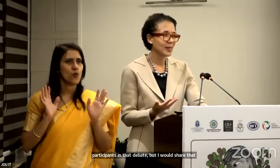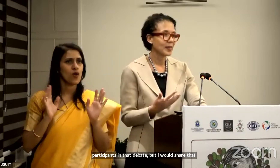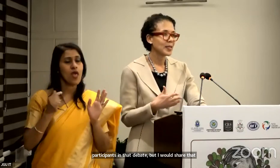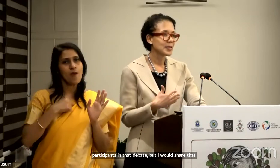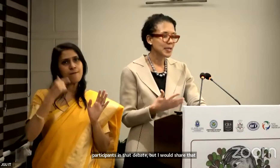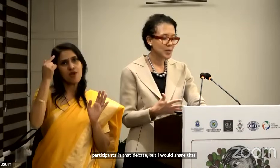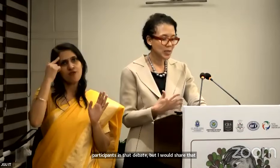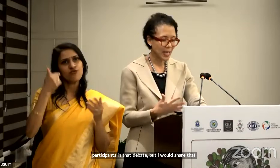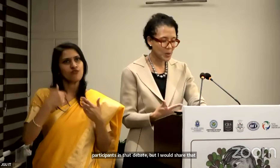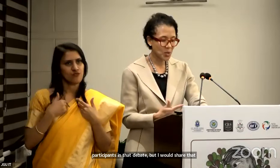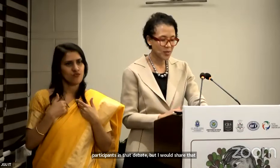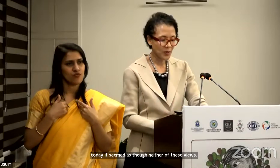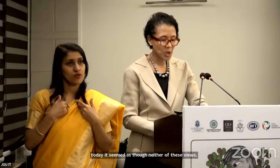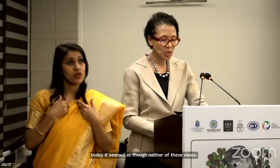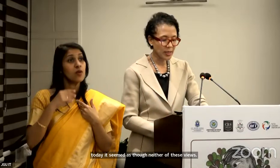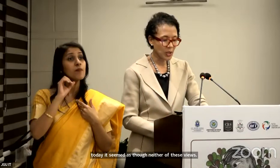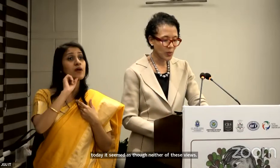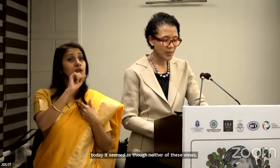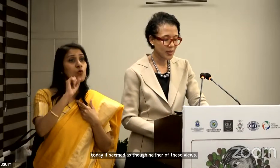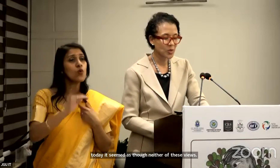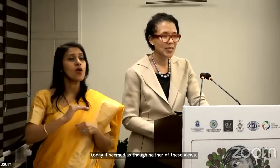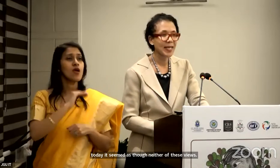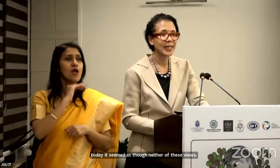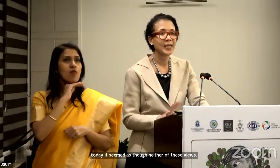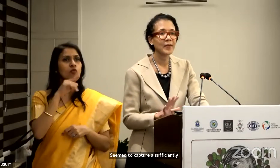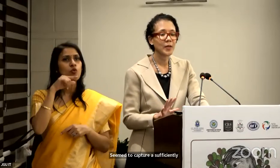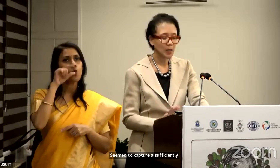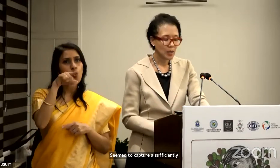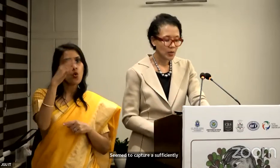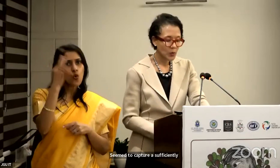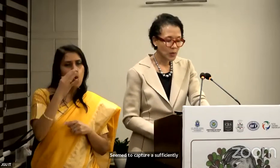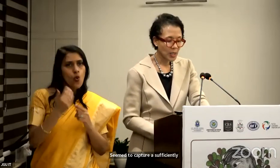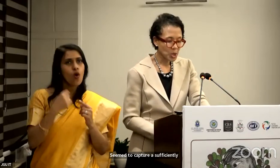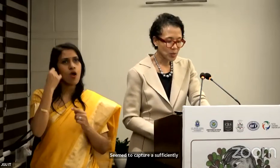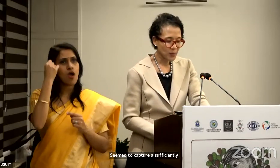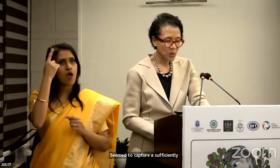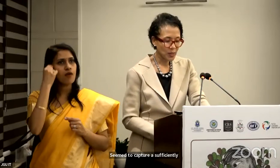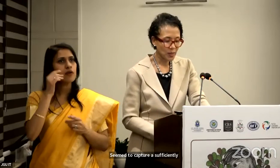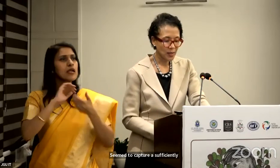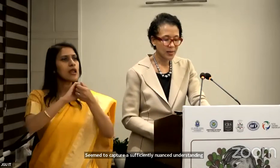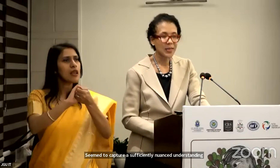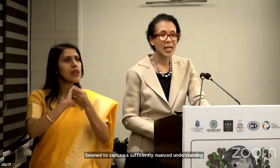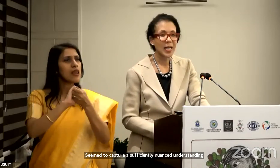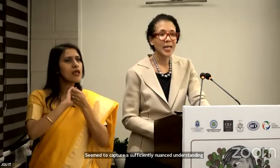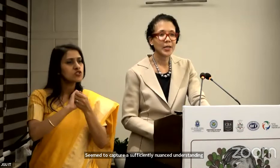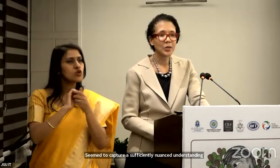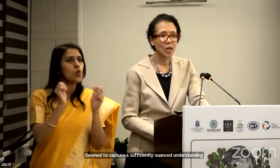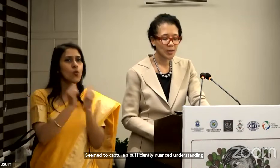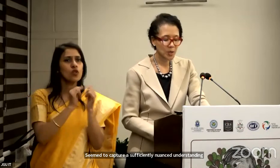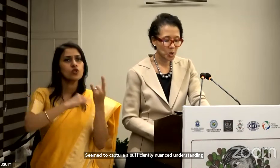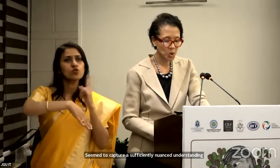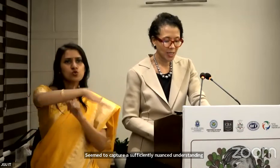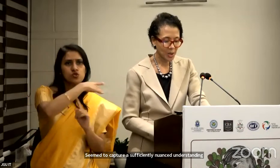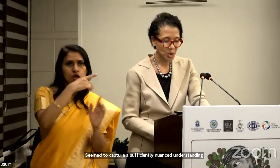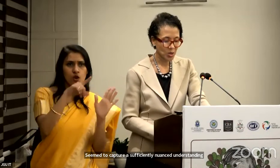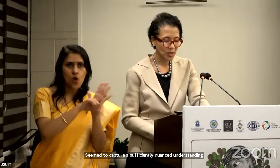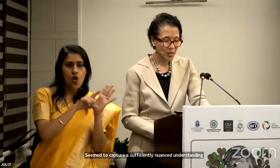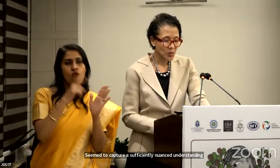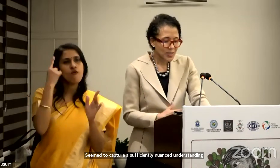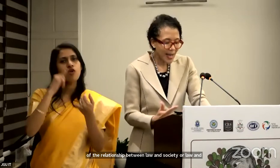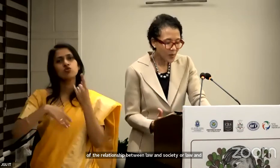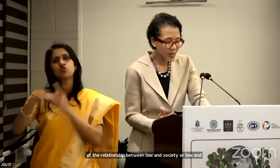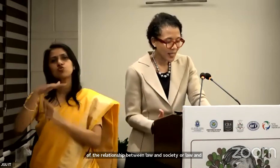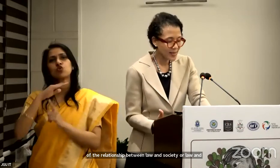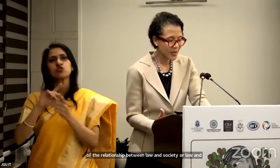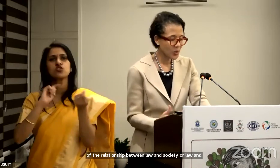views seemed to capture a sufficiently nuanced understanding of the relationship between law and society or law and social change.